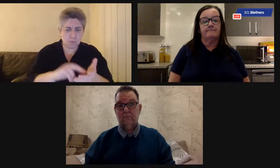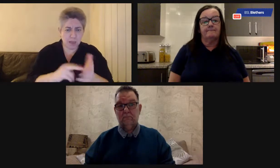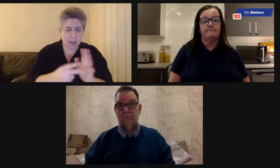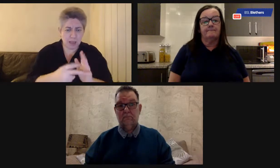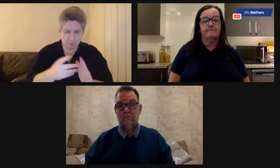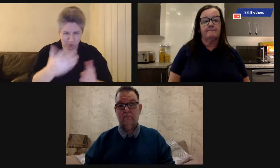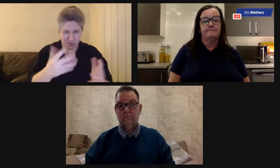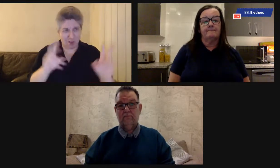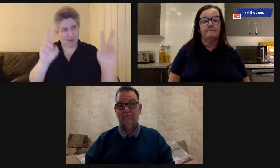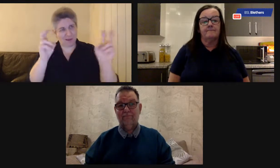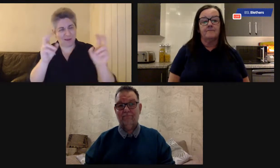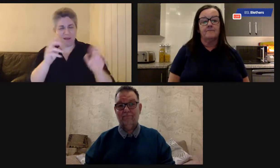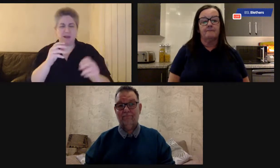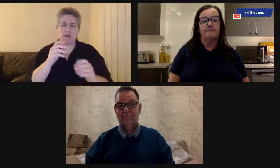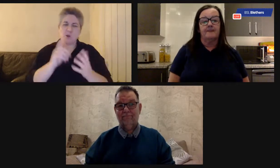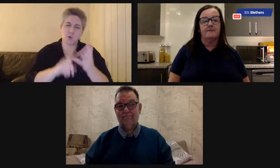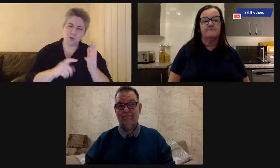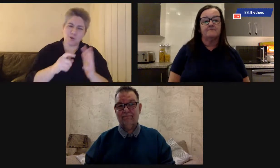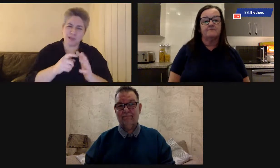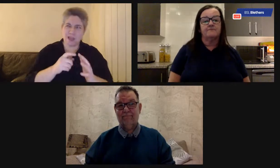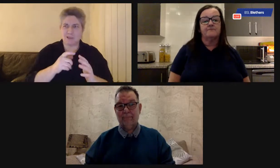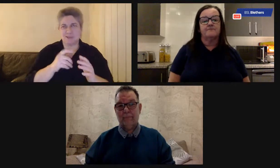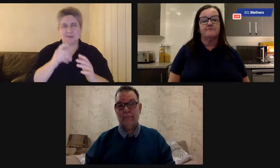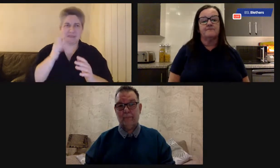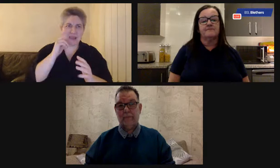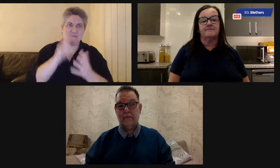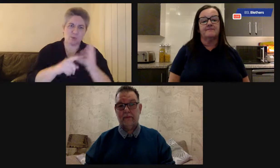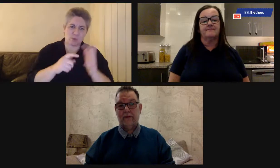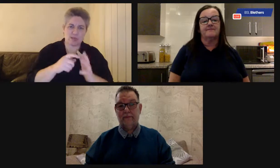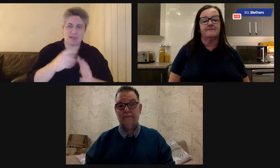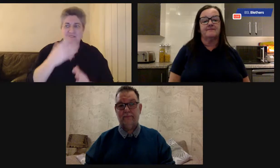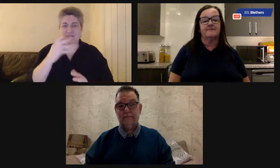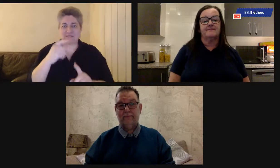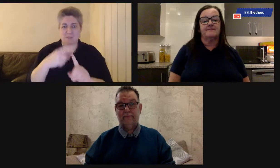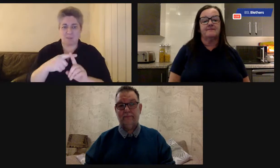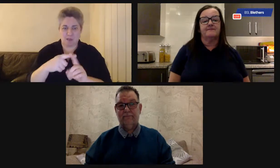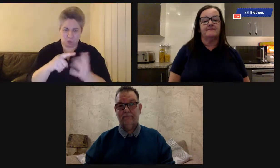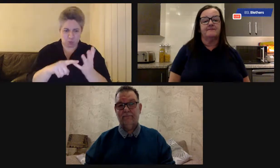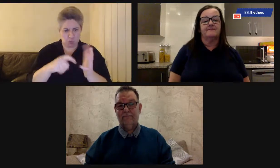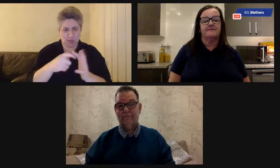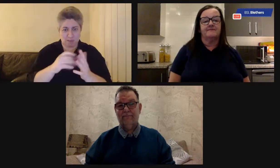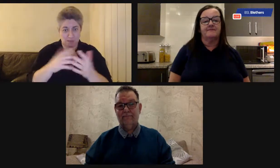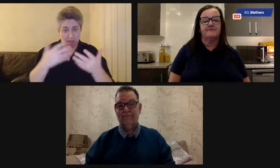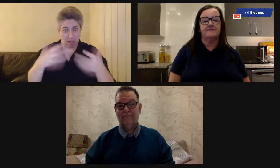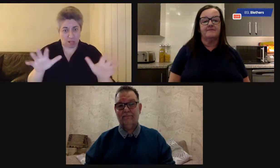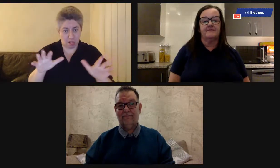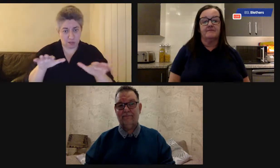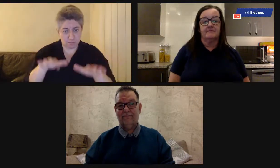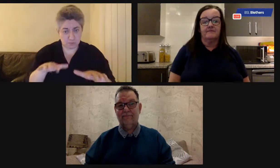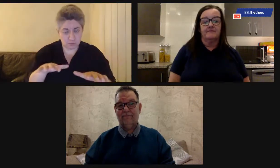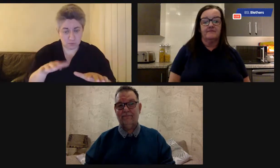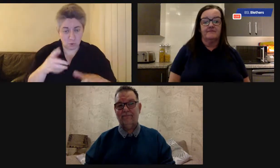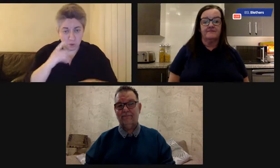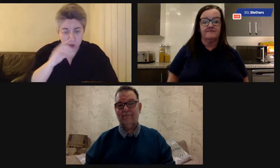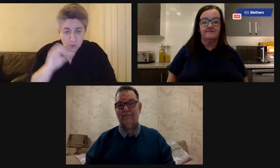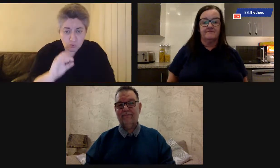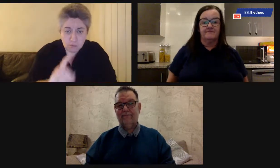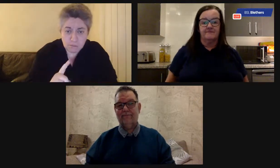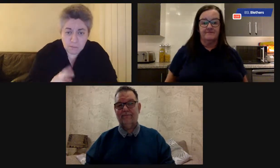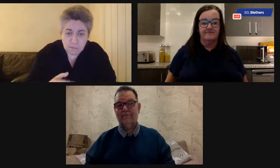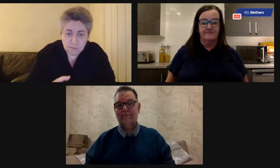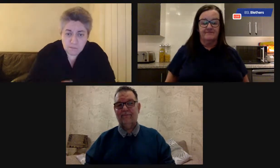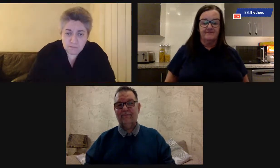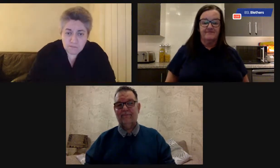holidays, or would you be welcome European deaf or American deaf? Because it does say UK in your title, it does